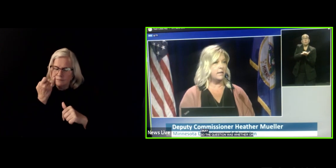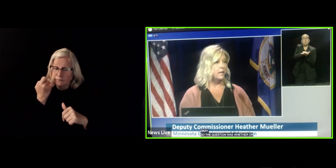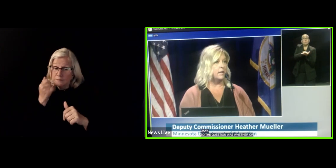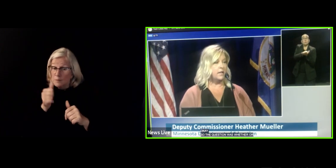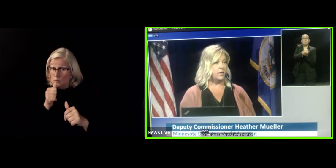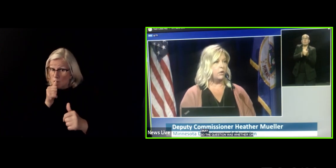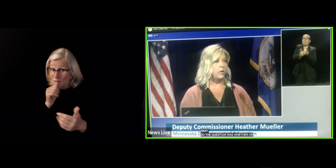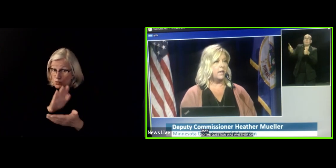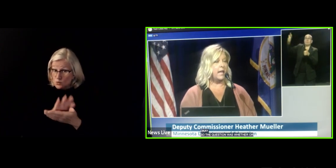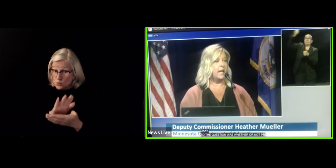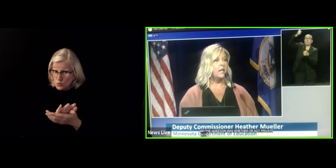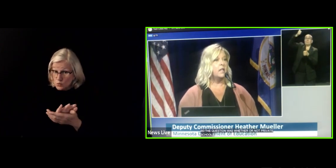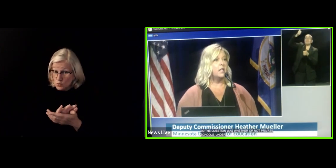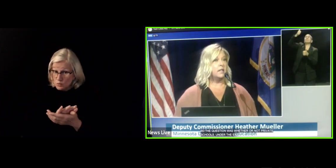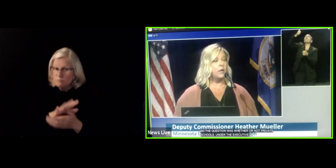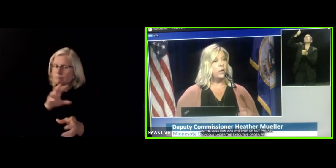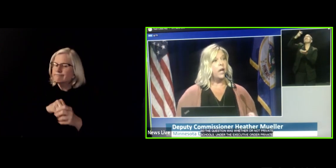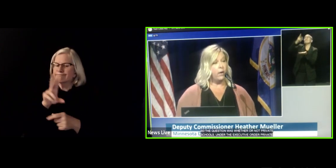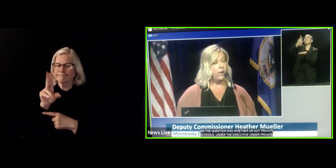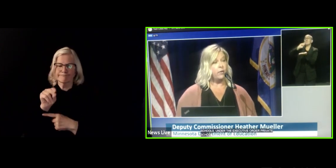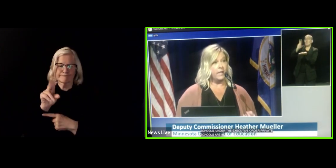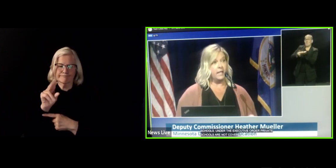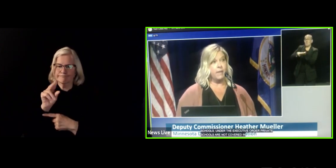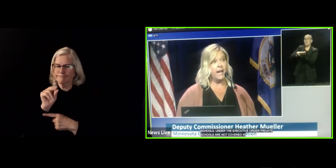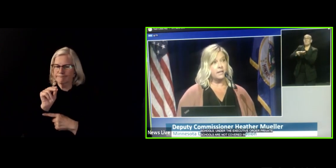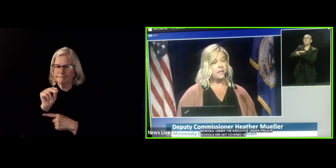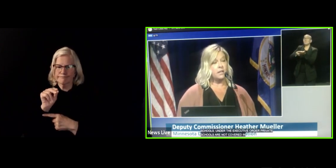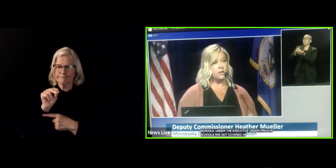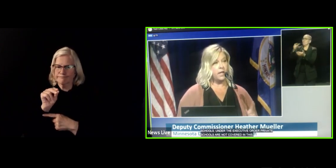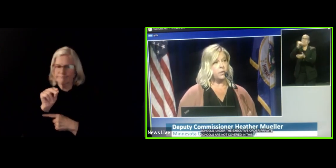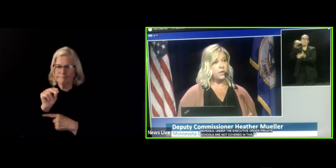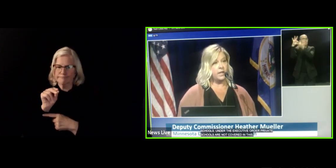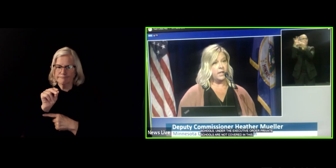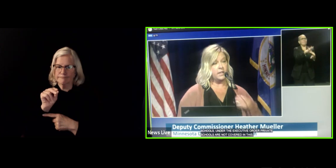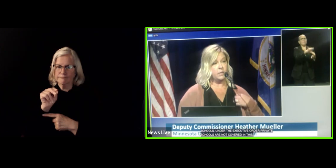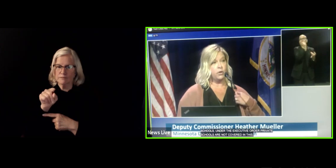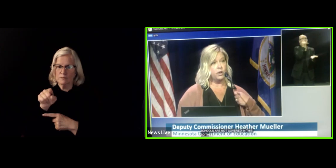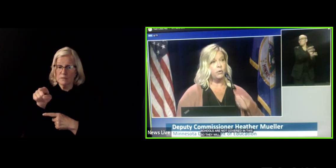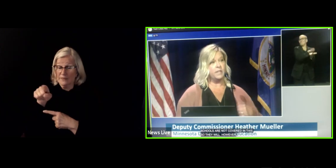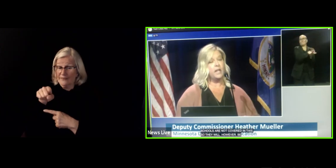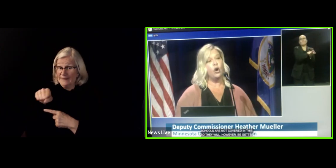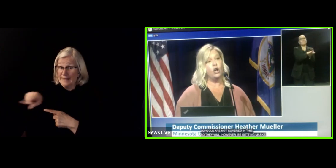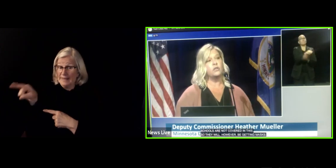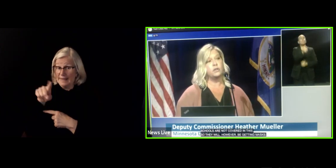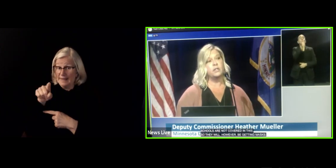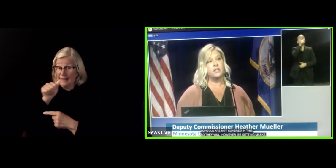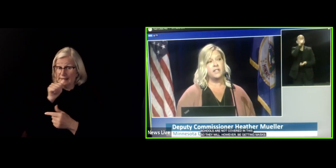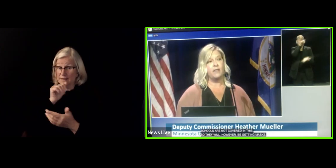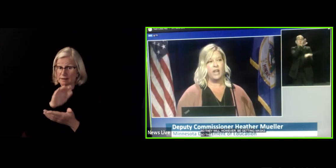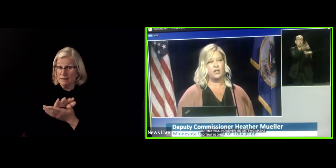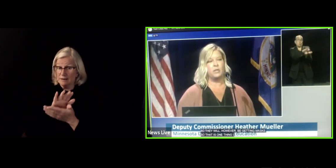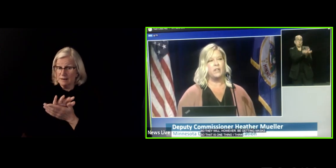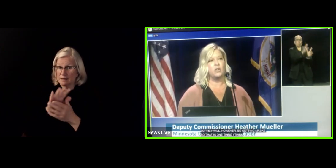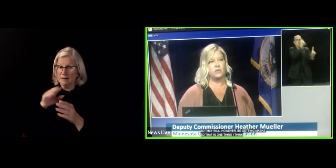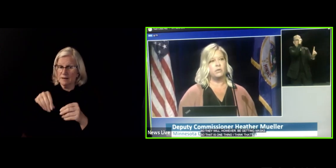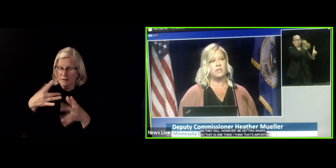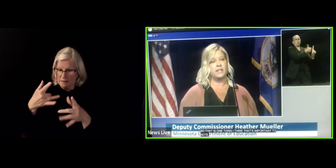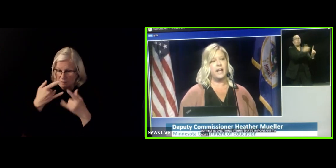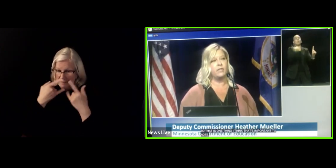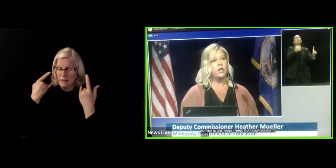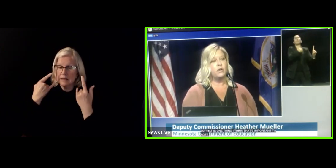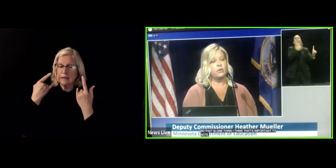this. And so they will, however, be getting masks. And so that is one thing I think that's important to know. When we said all students and staff, we actually meant all